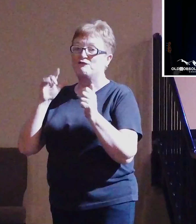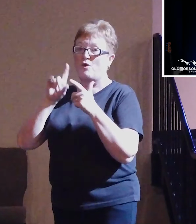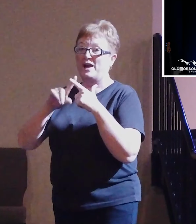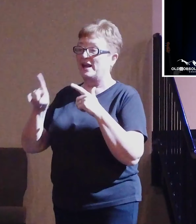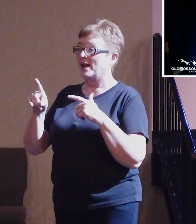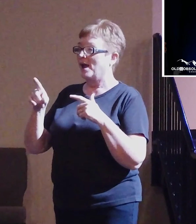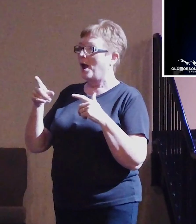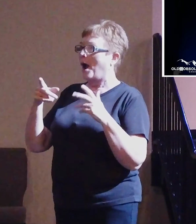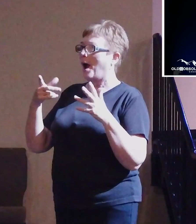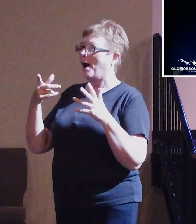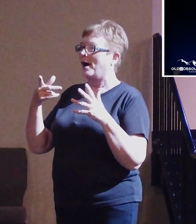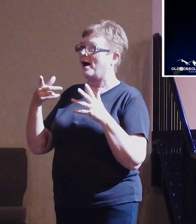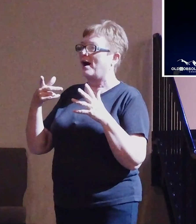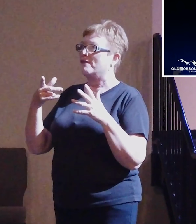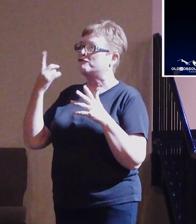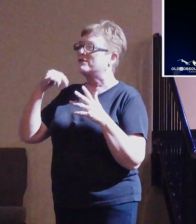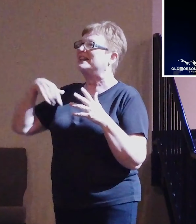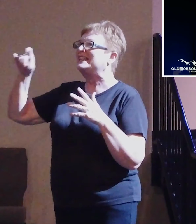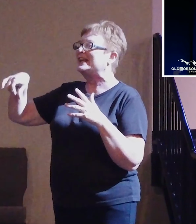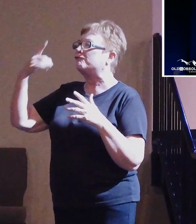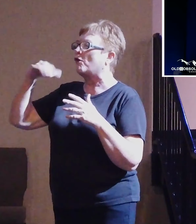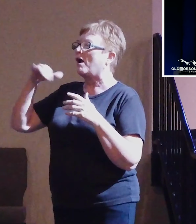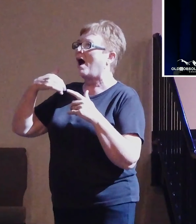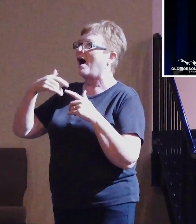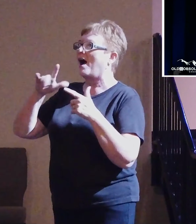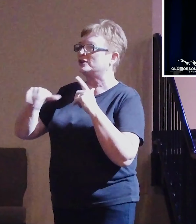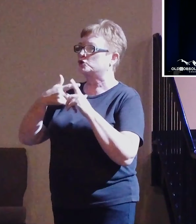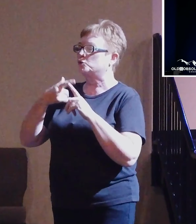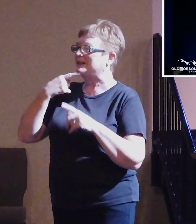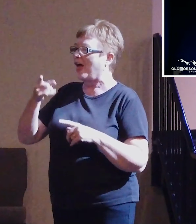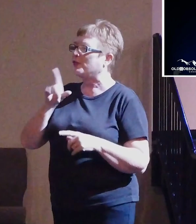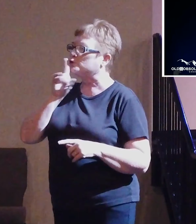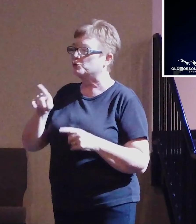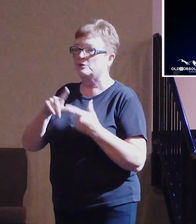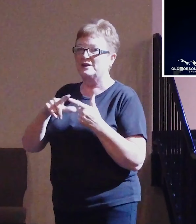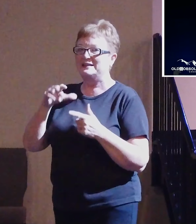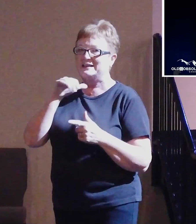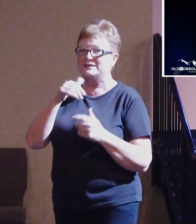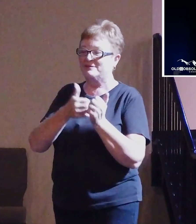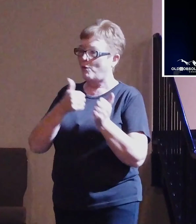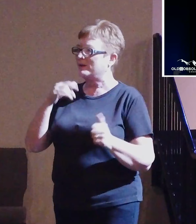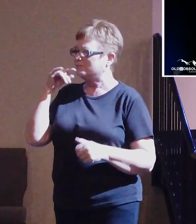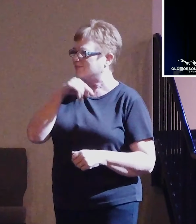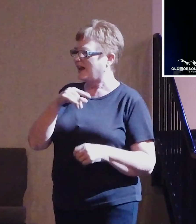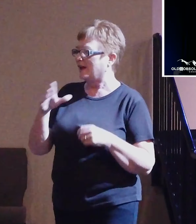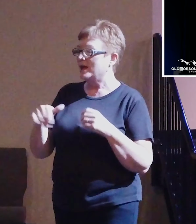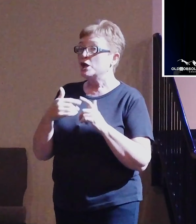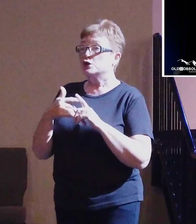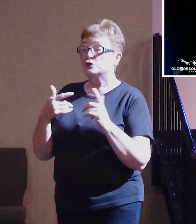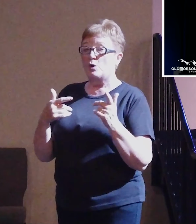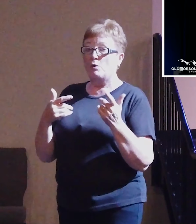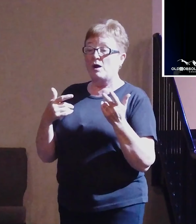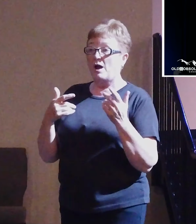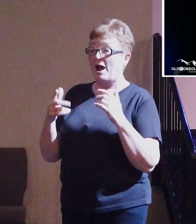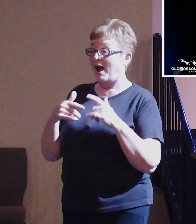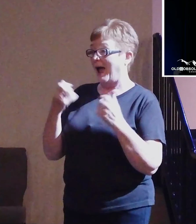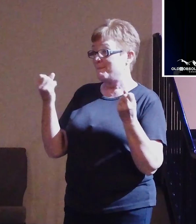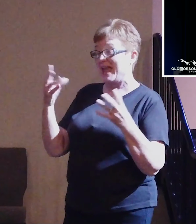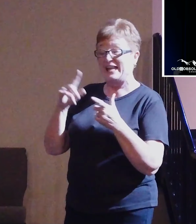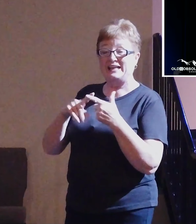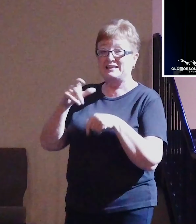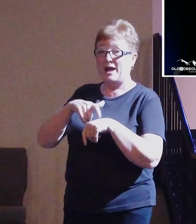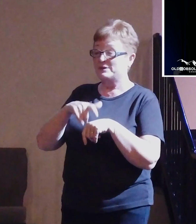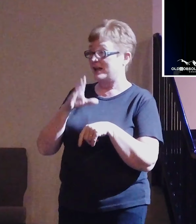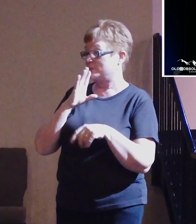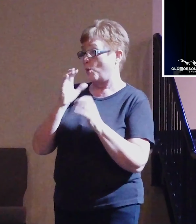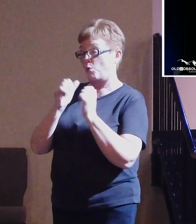speaks of the need for us to tell the truth. Now, over the past year, I have had many opportunities to speak with